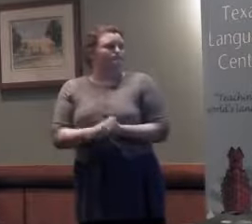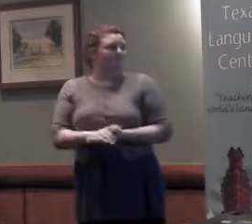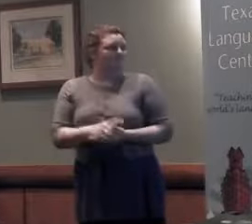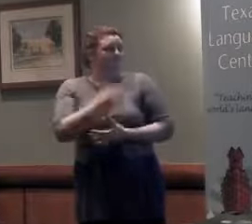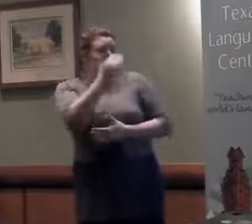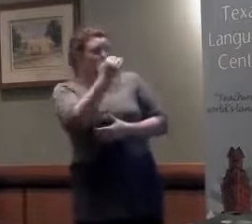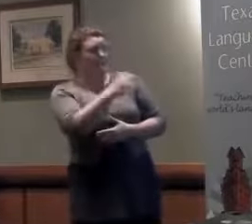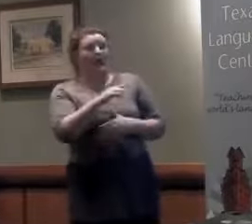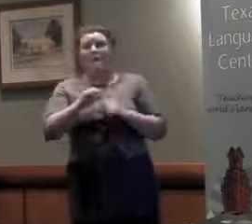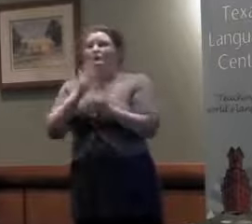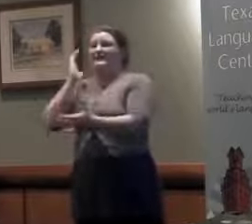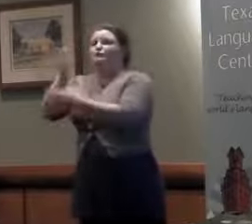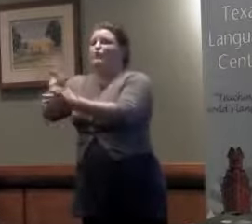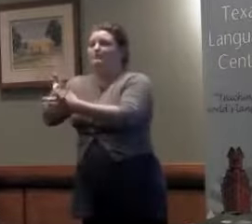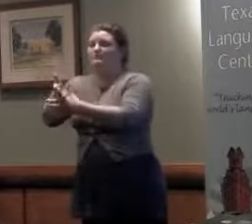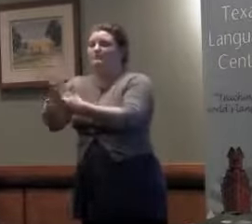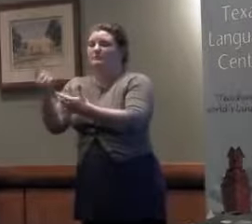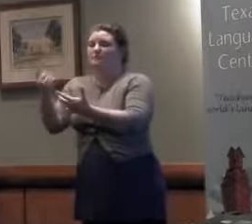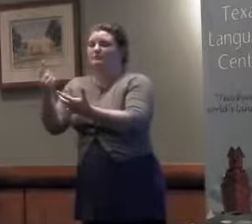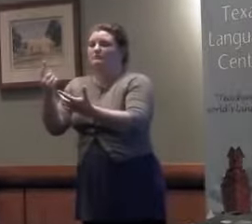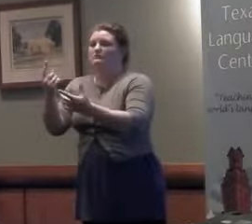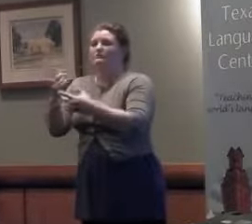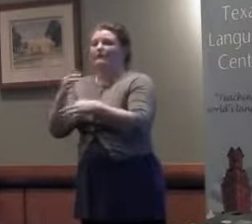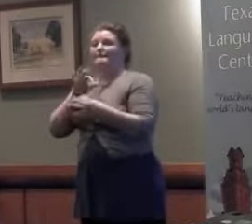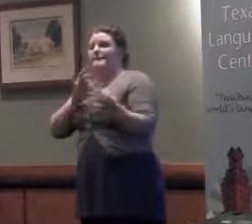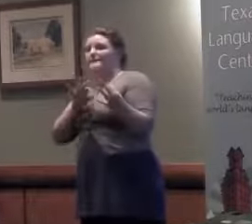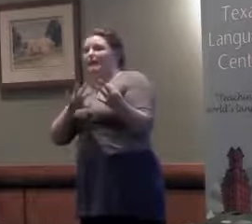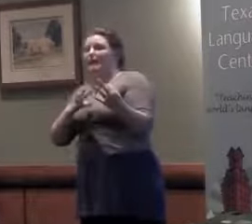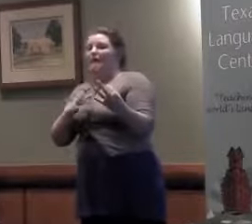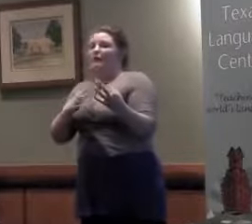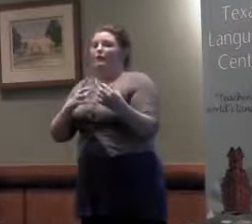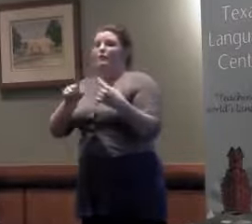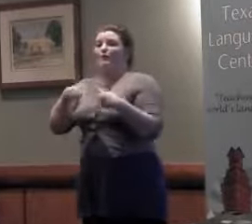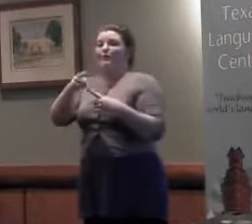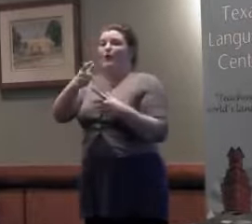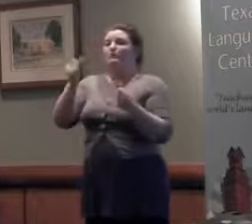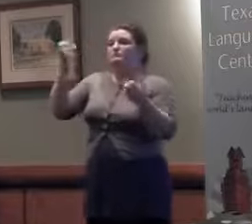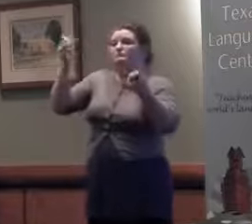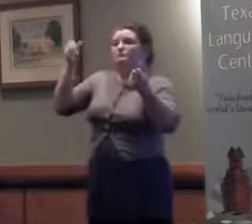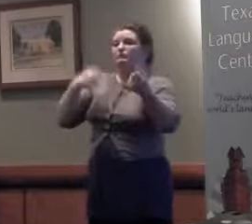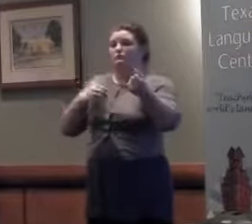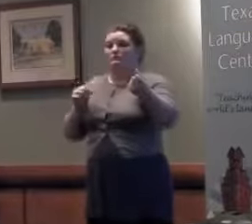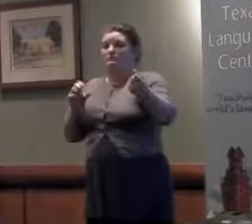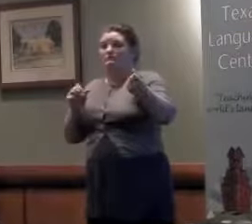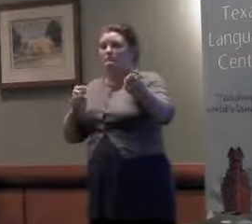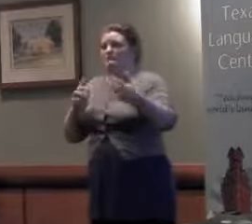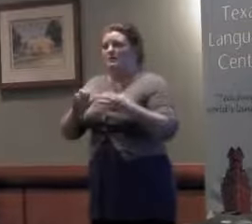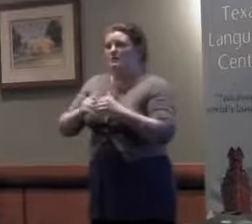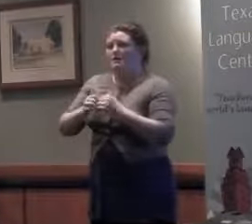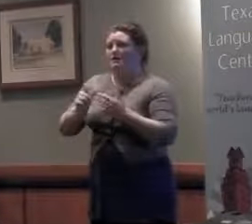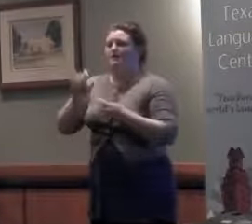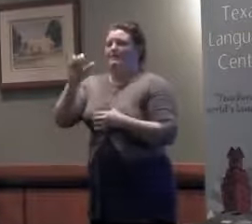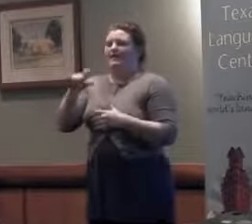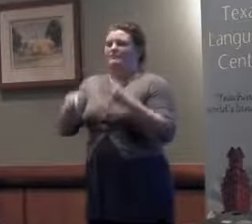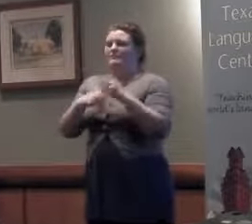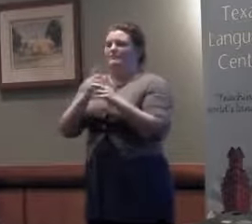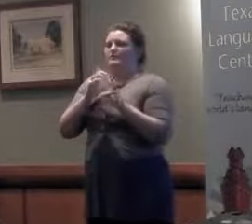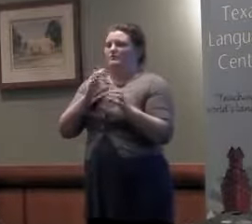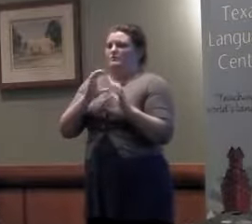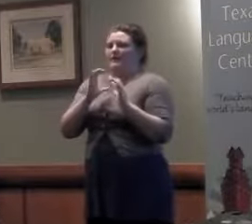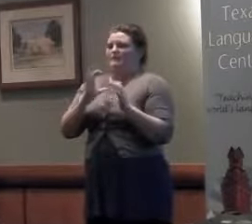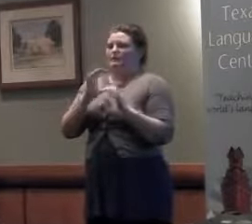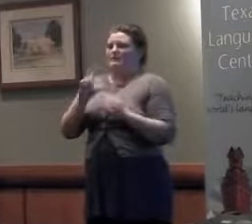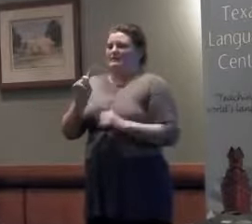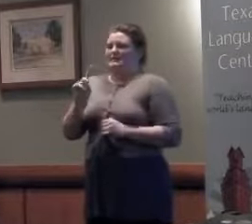do you interrupt someone else? How do you give feedback to someone else when they're signing? All these types of communication